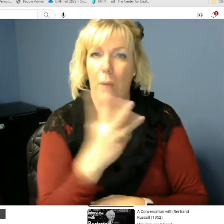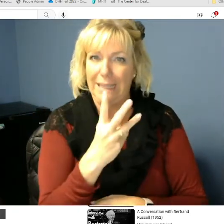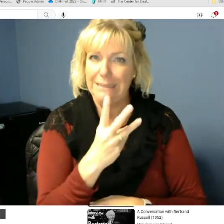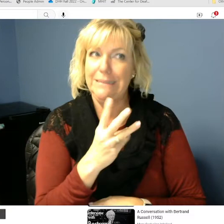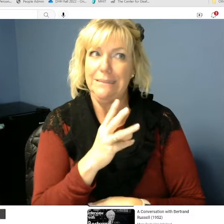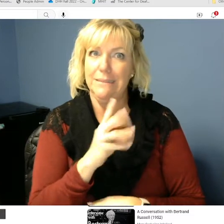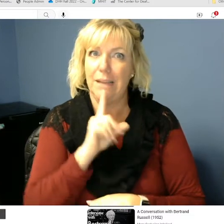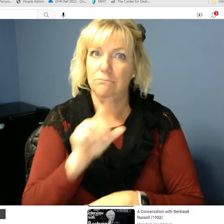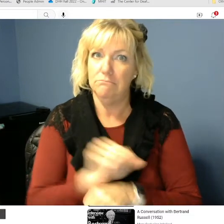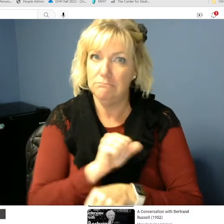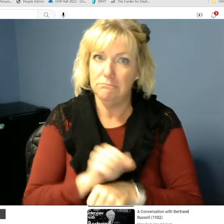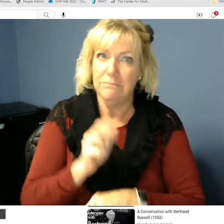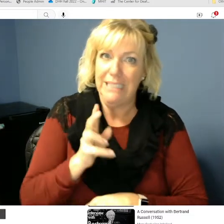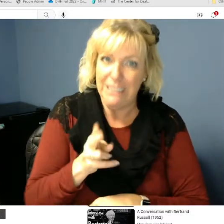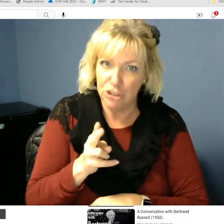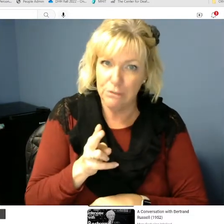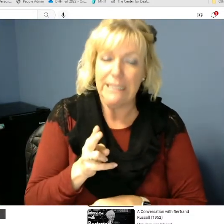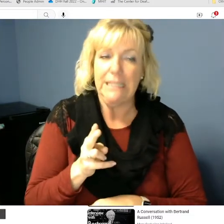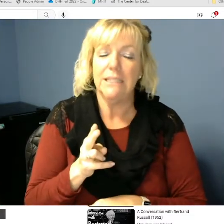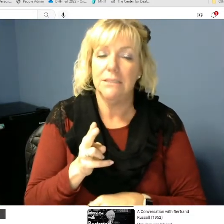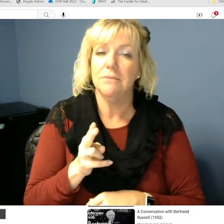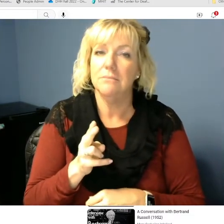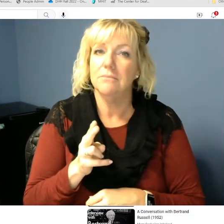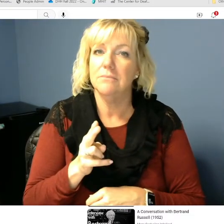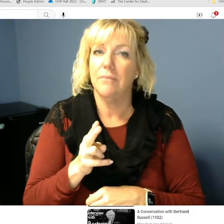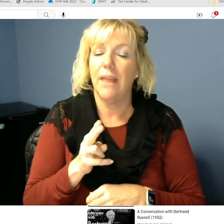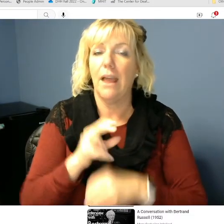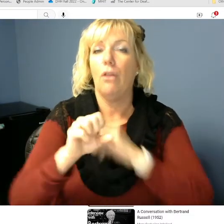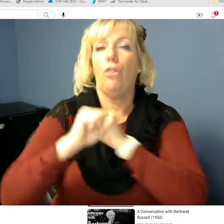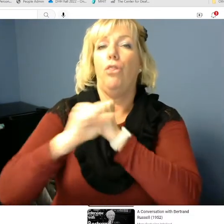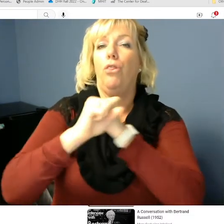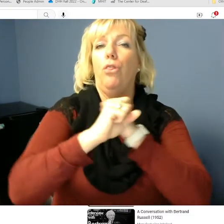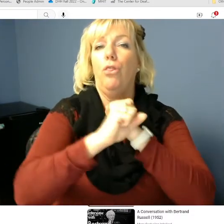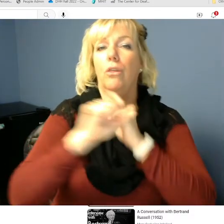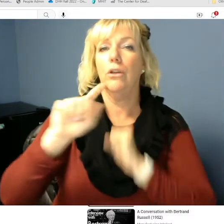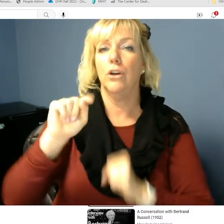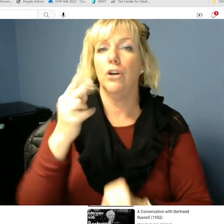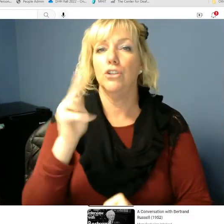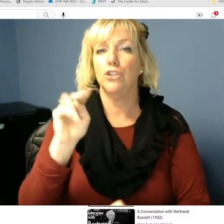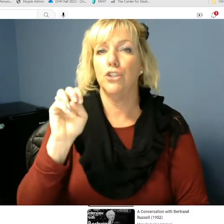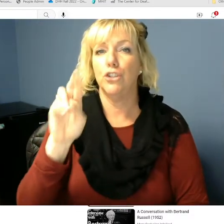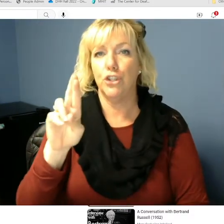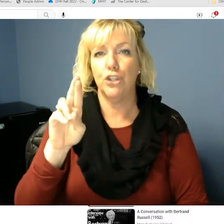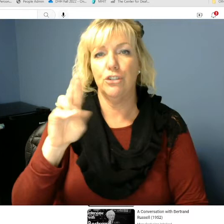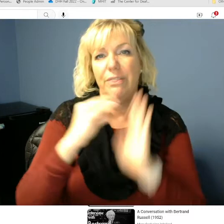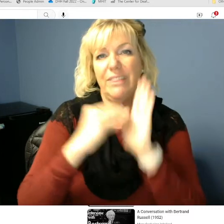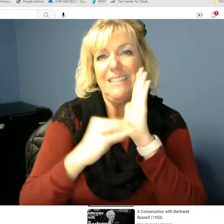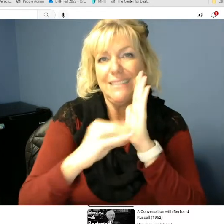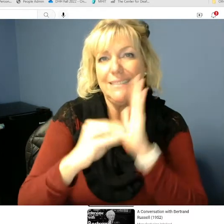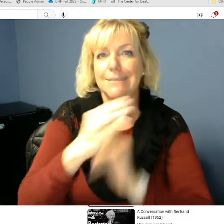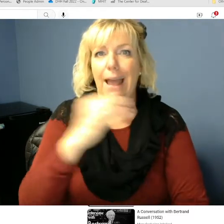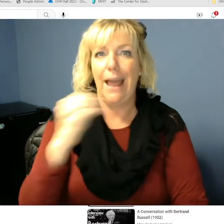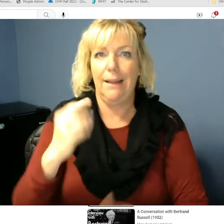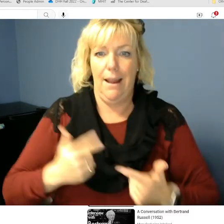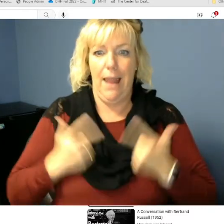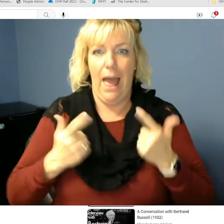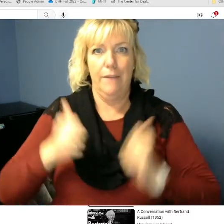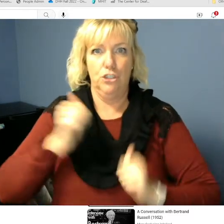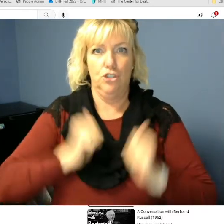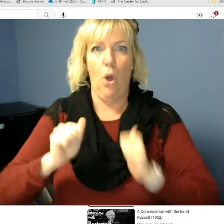rewritten with Turner's thesis and with the live action Buffalo Bill show.